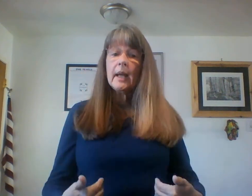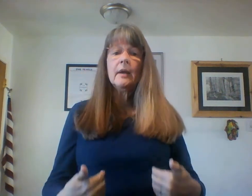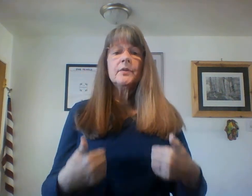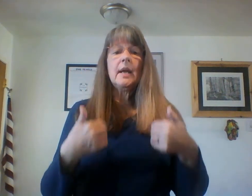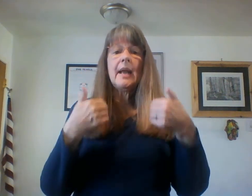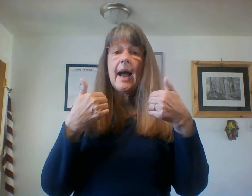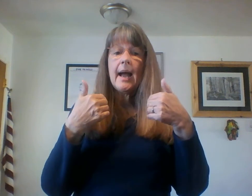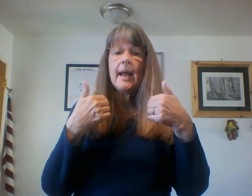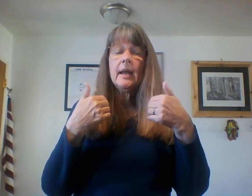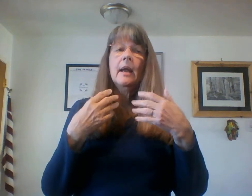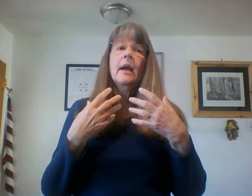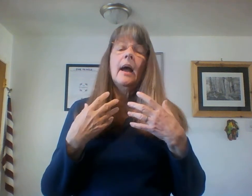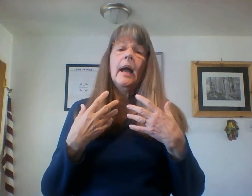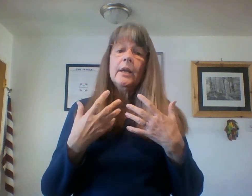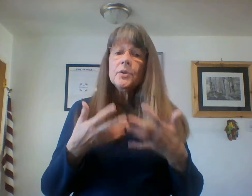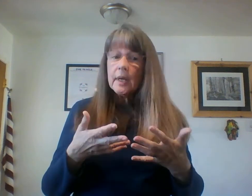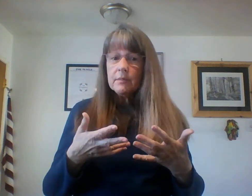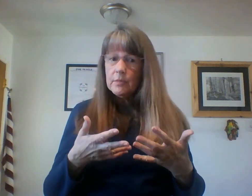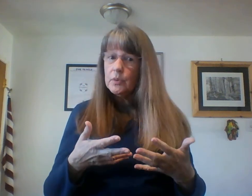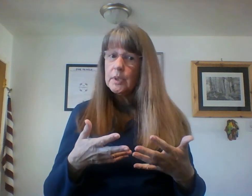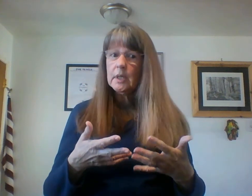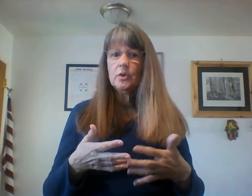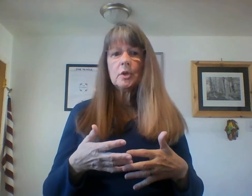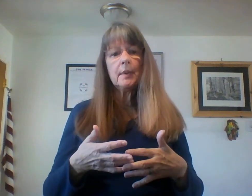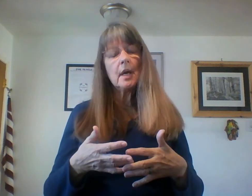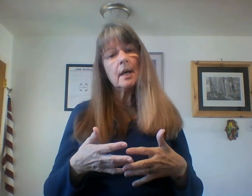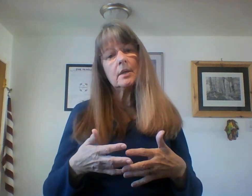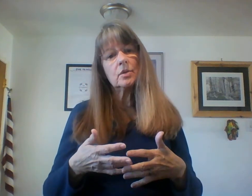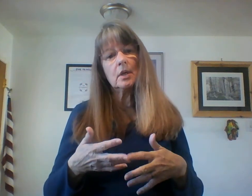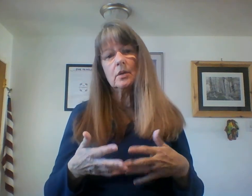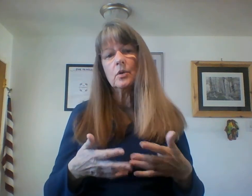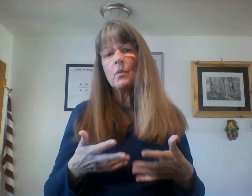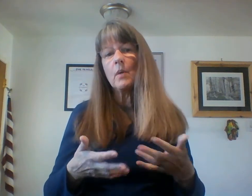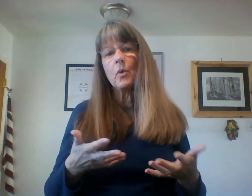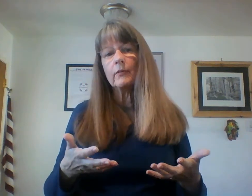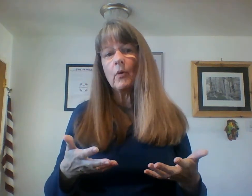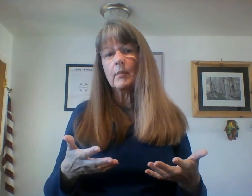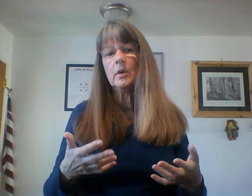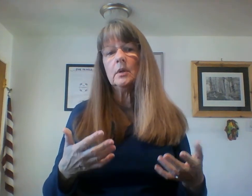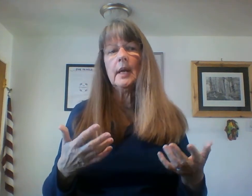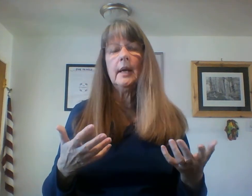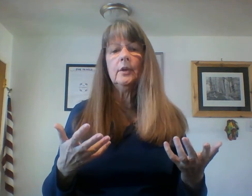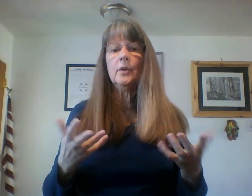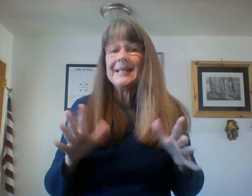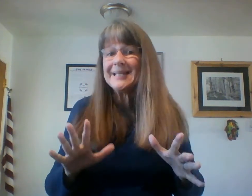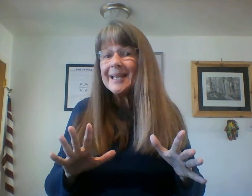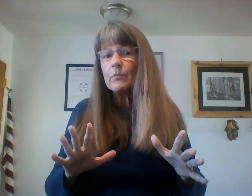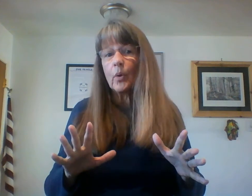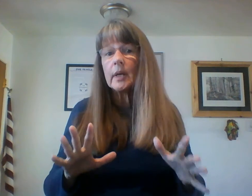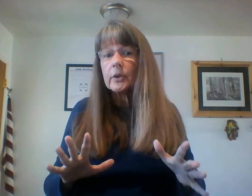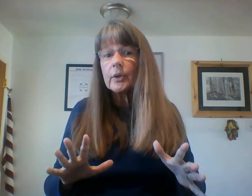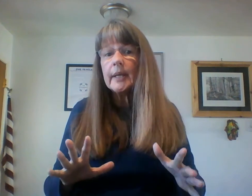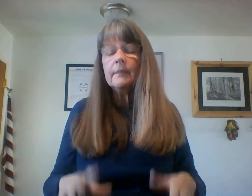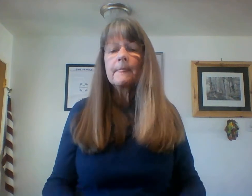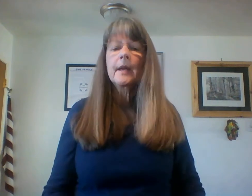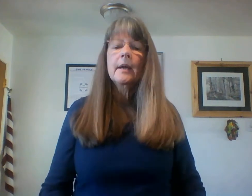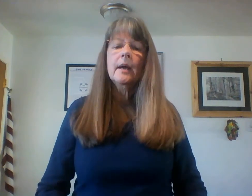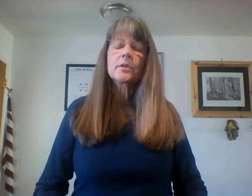of saying I. I do that in music just because you want more formal and you can see it more clearly as a